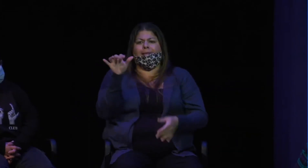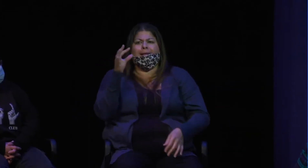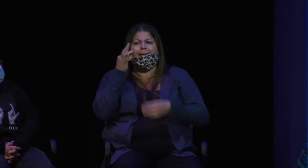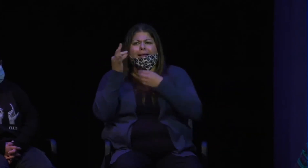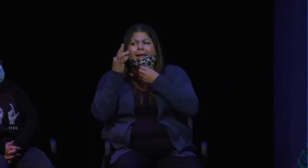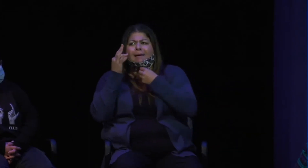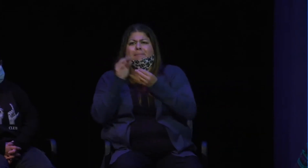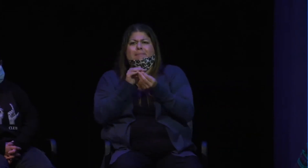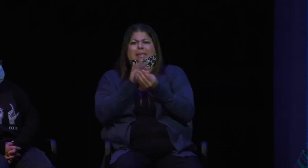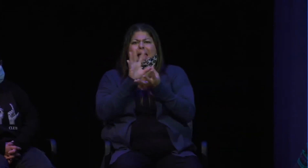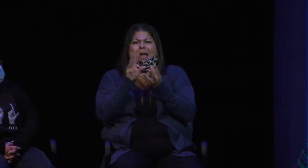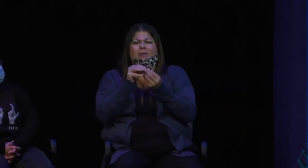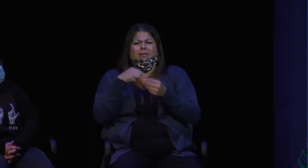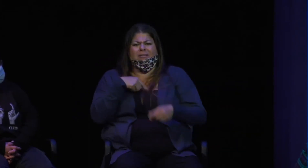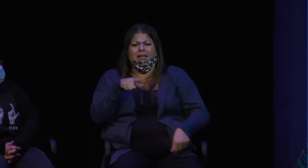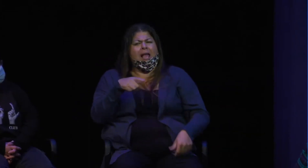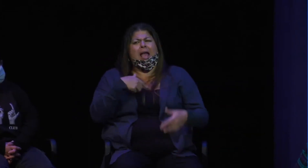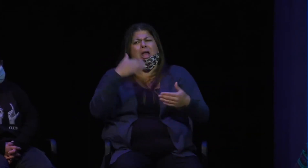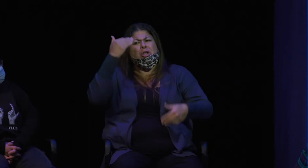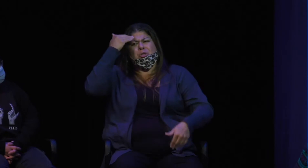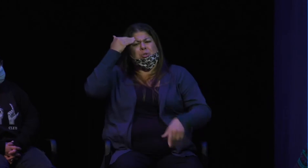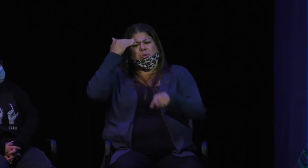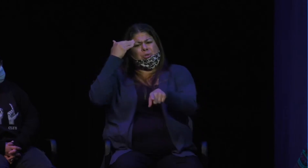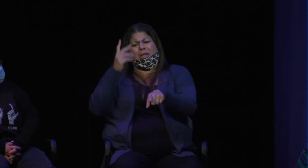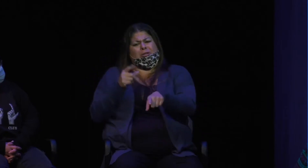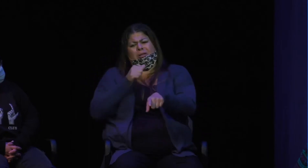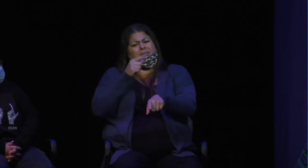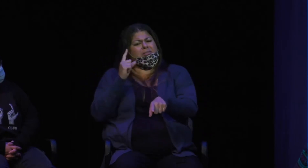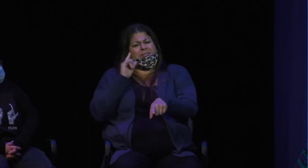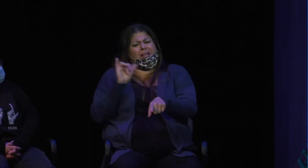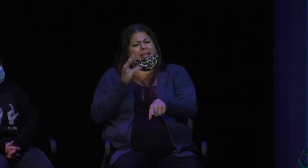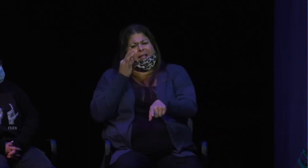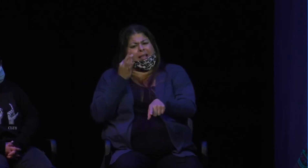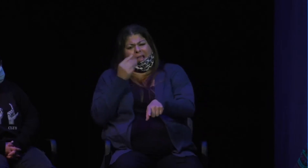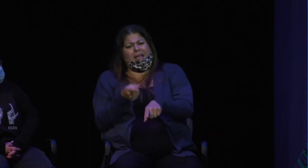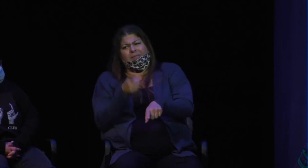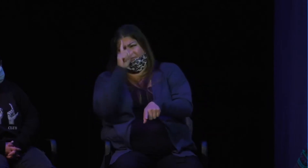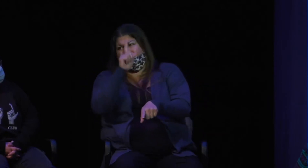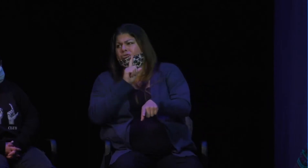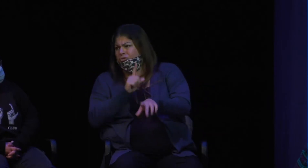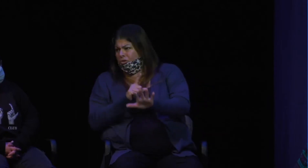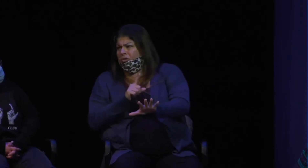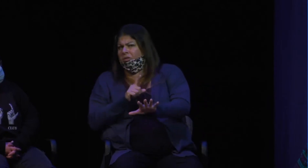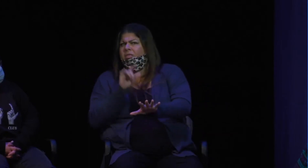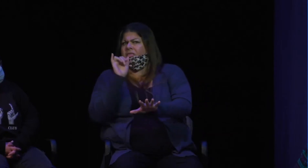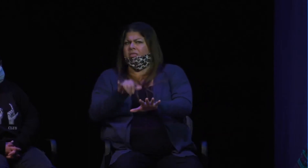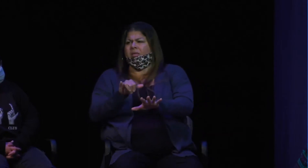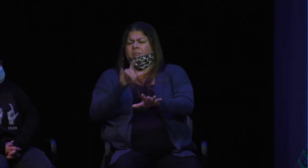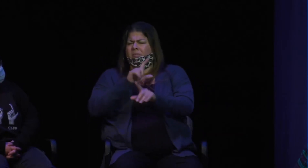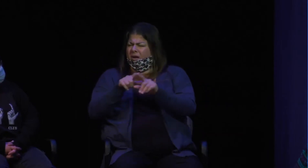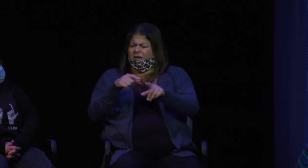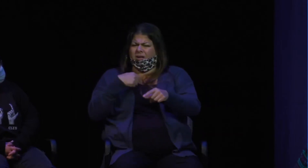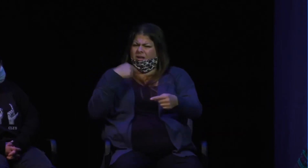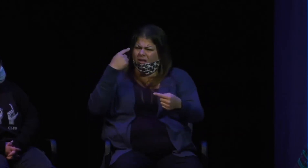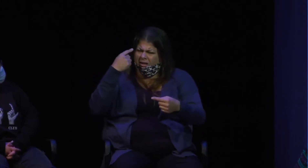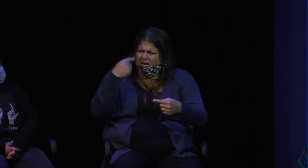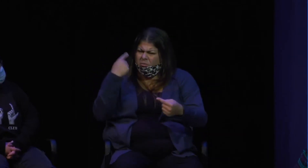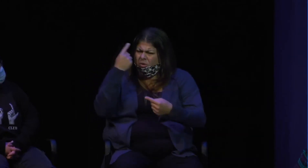looking, I saw my dog barking at a cat and the cat meowing, and I knew that those things didn't sound like that.